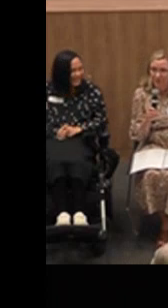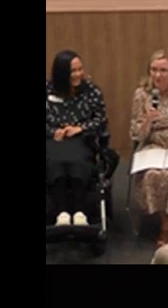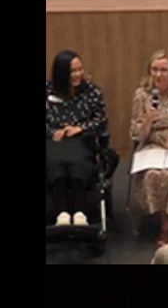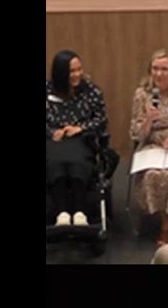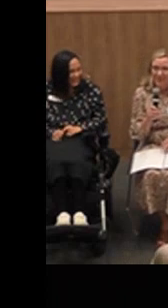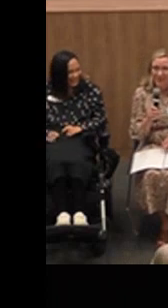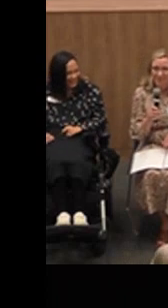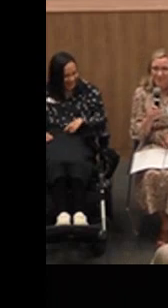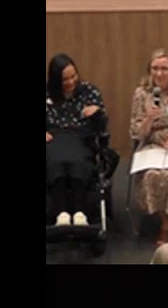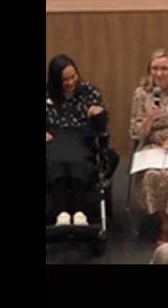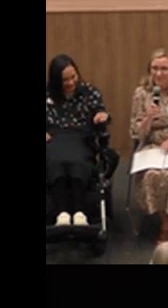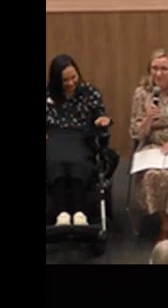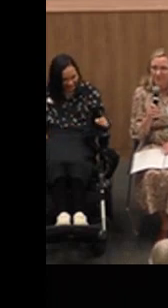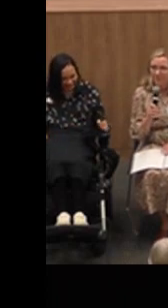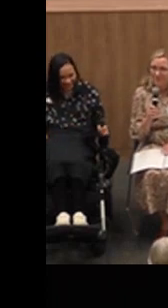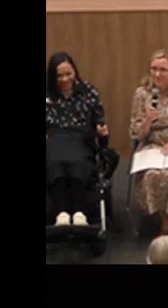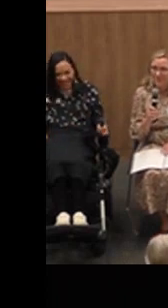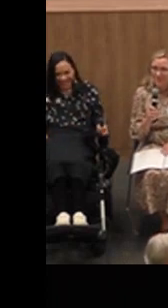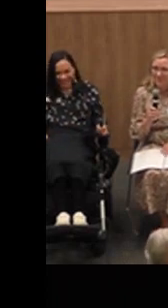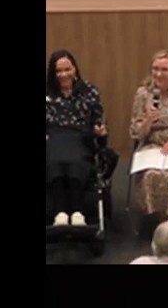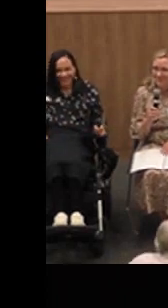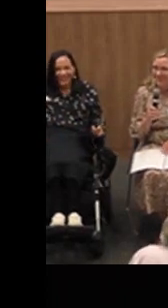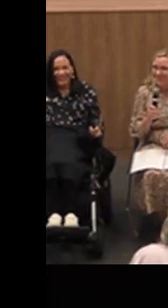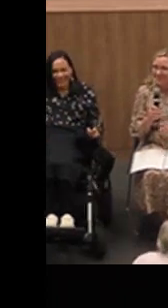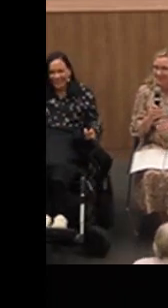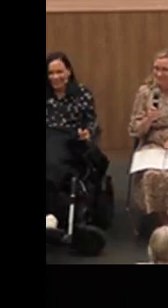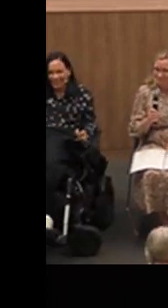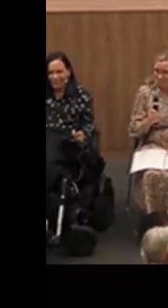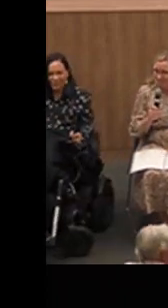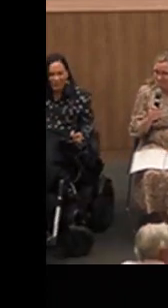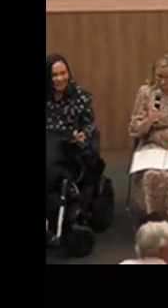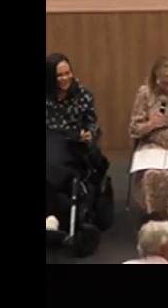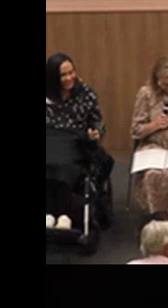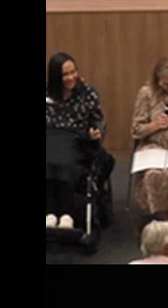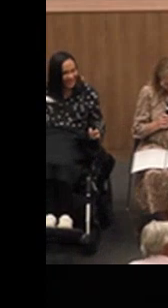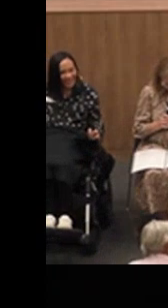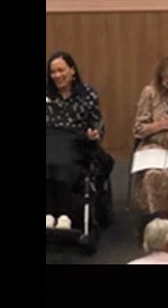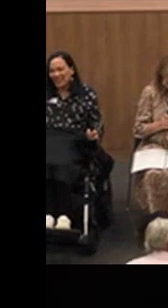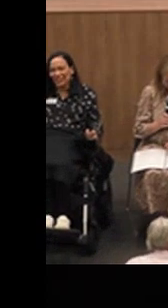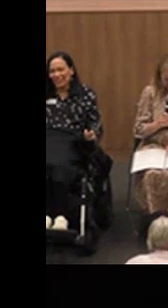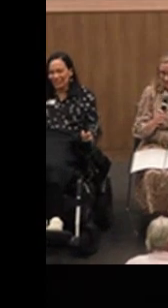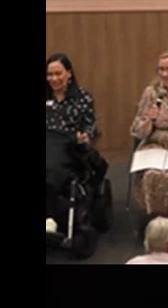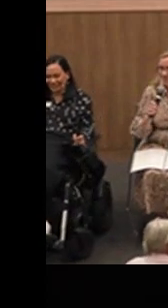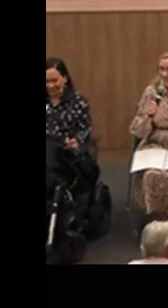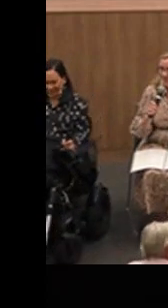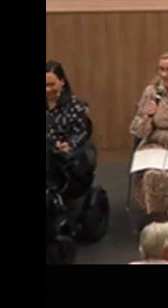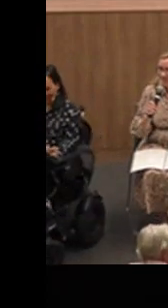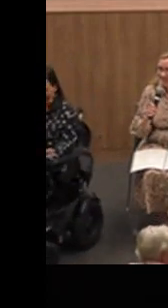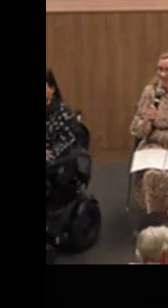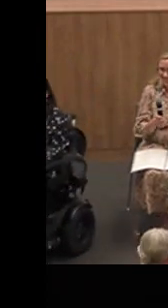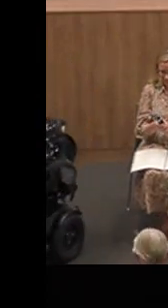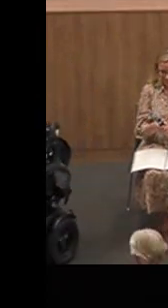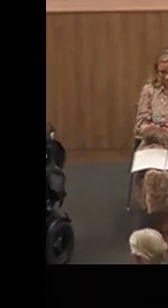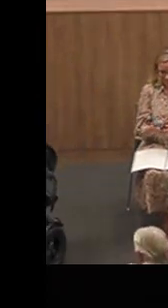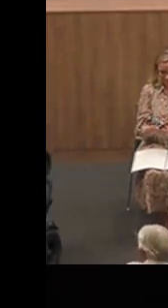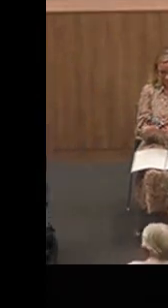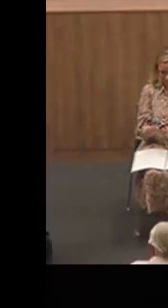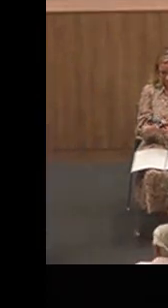group photo so we can remember this event. Thanks, everyone. Thank you. Thanks, everyone, and enjoy the rest of your day.